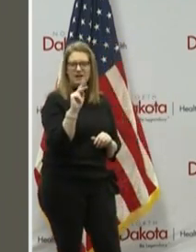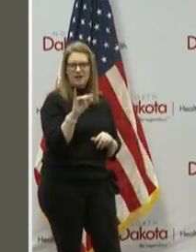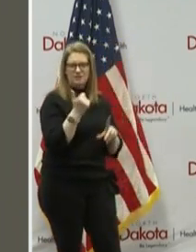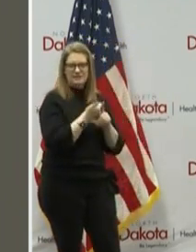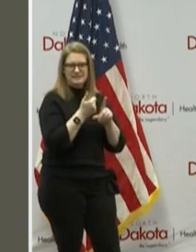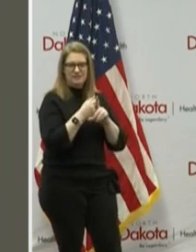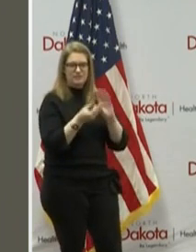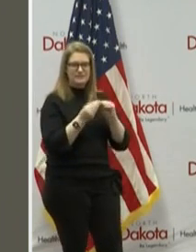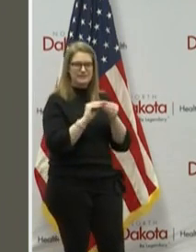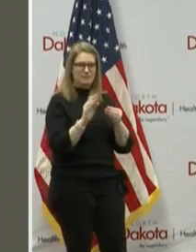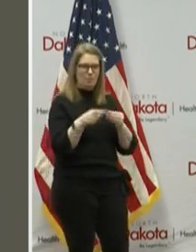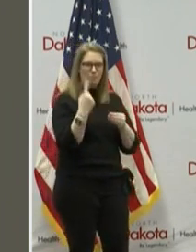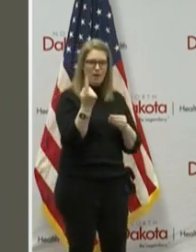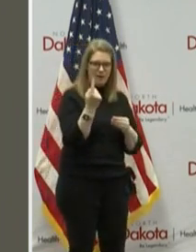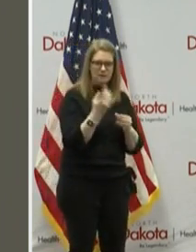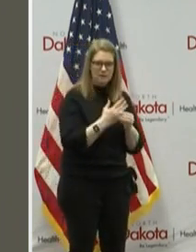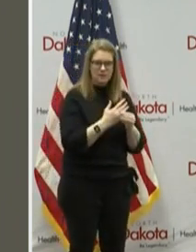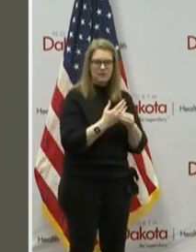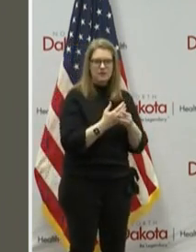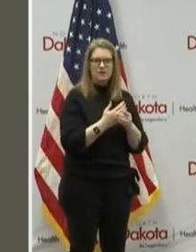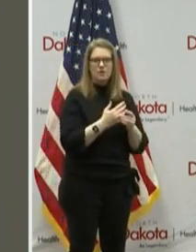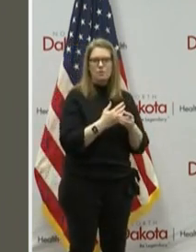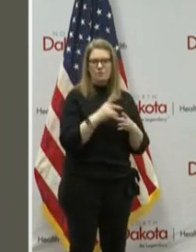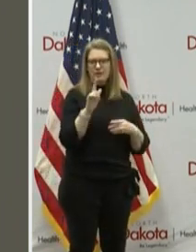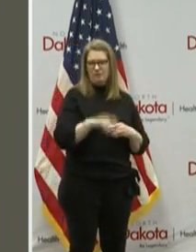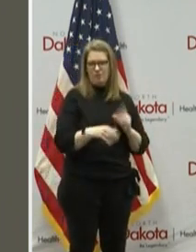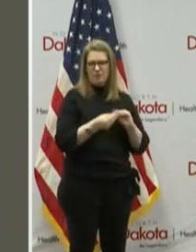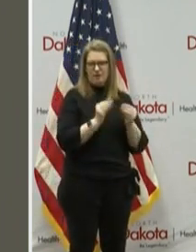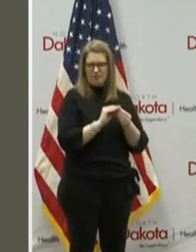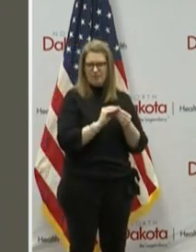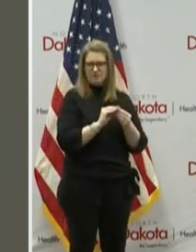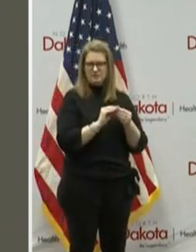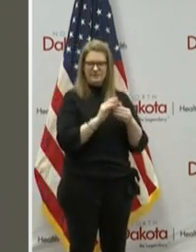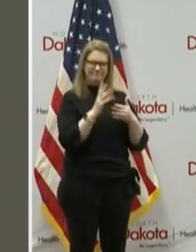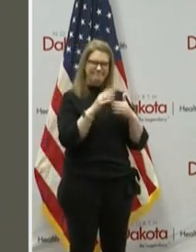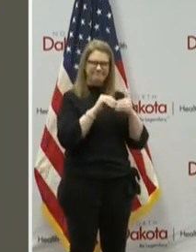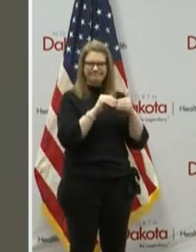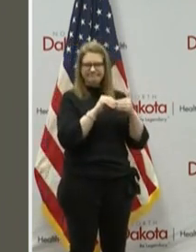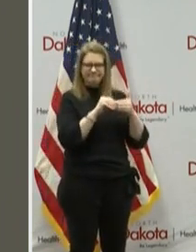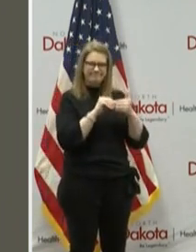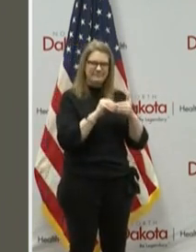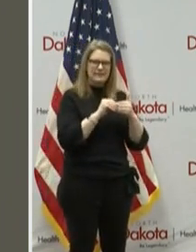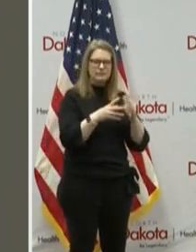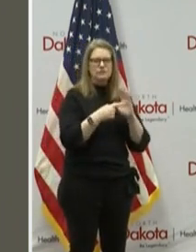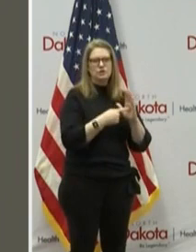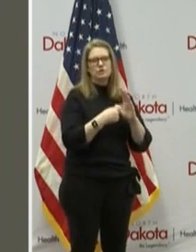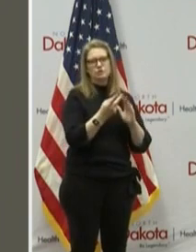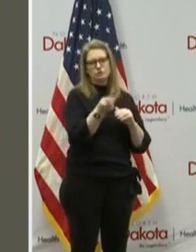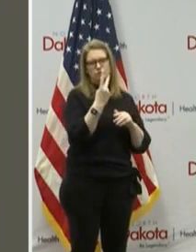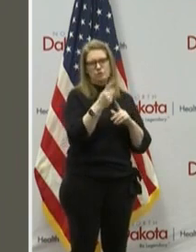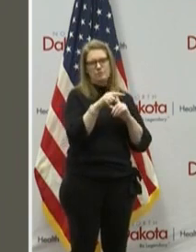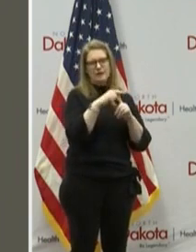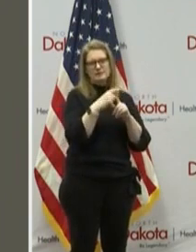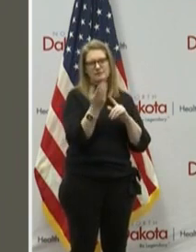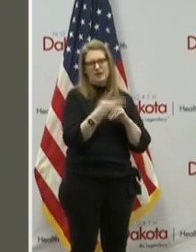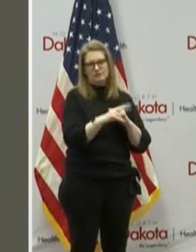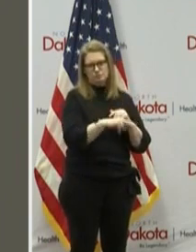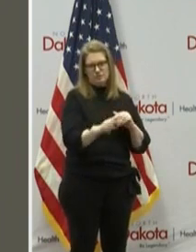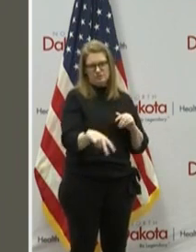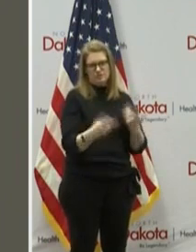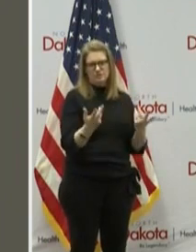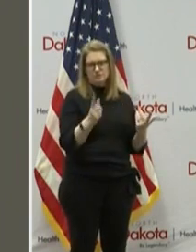lead. But again, when we've got small numbers, these can move around, because that would reflect 2 positives out of 22 tests to get you